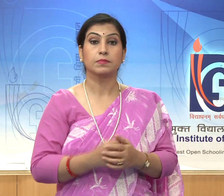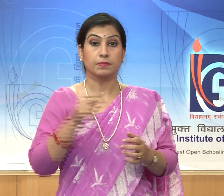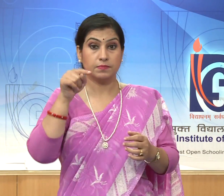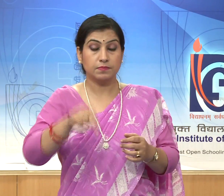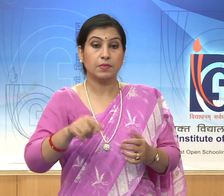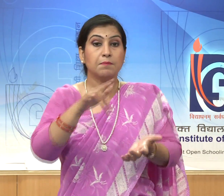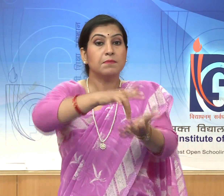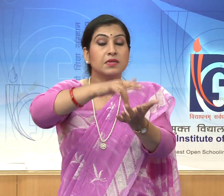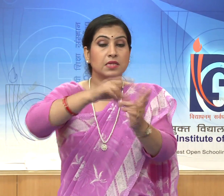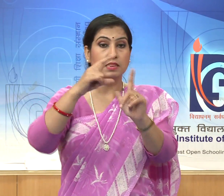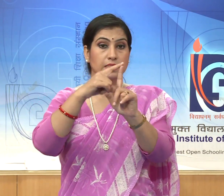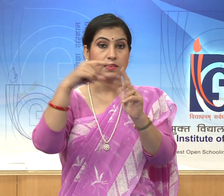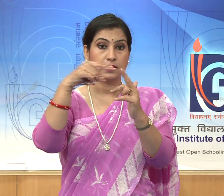of Dilwara